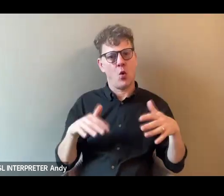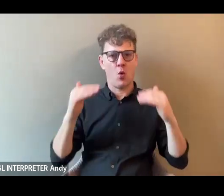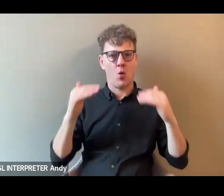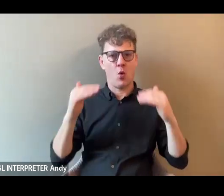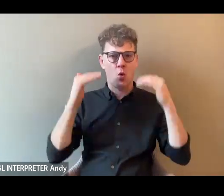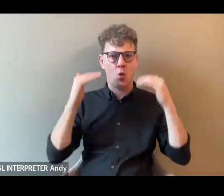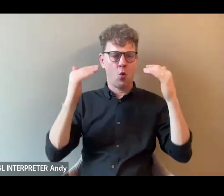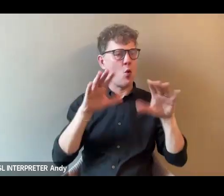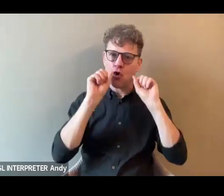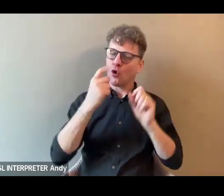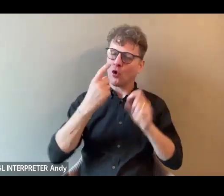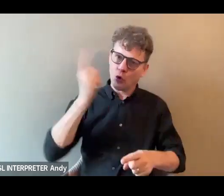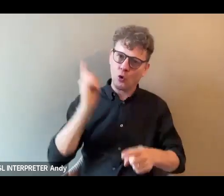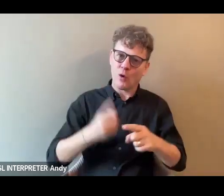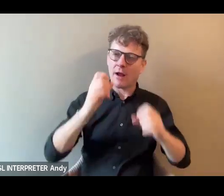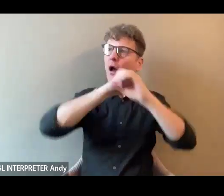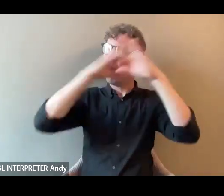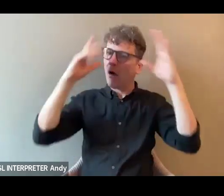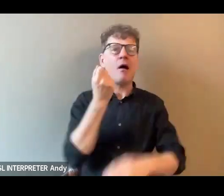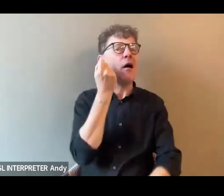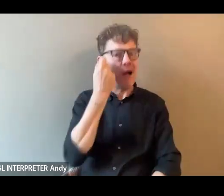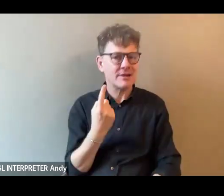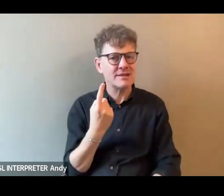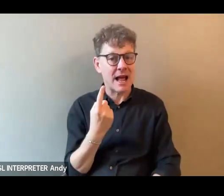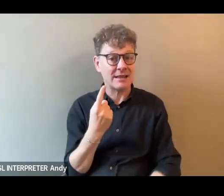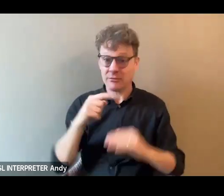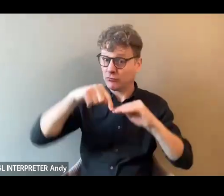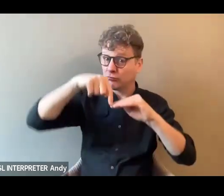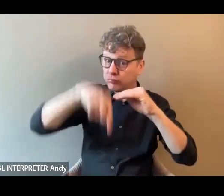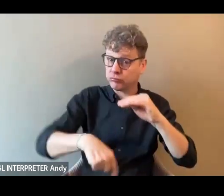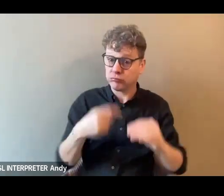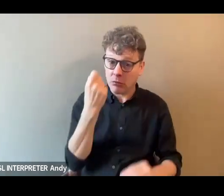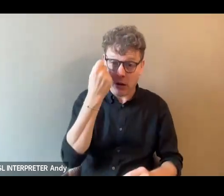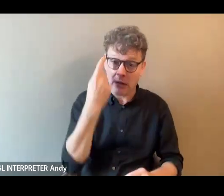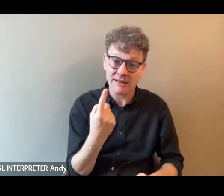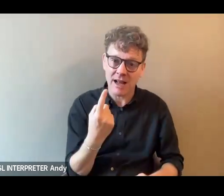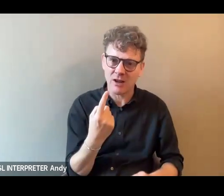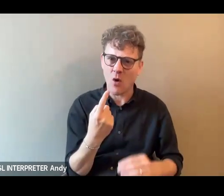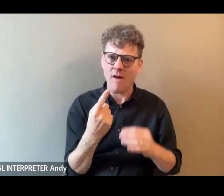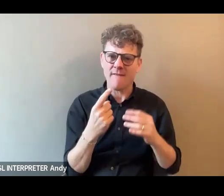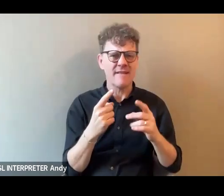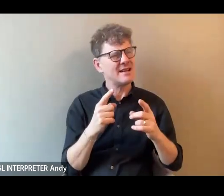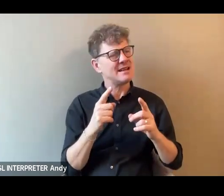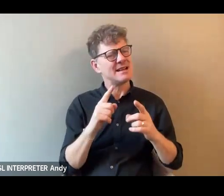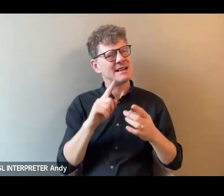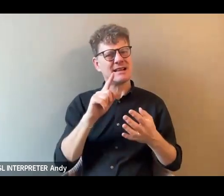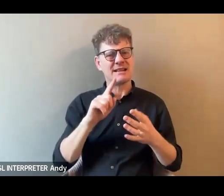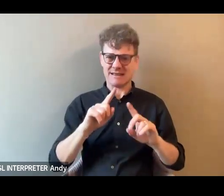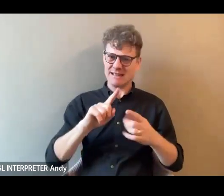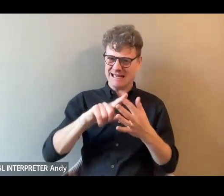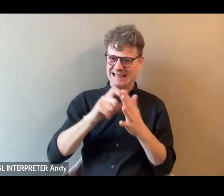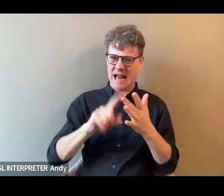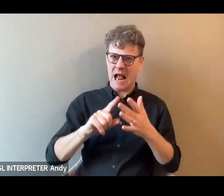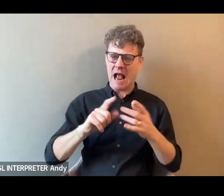quick understanding and a very good understanding of what important differences can make to